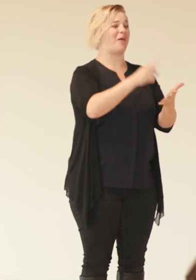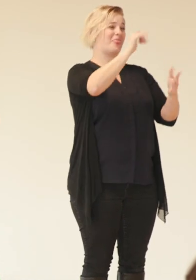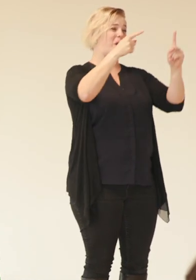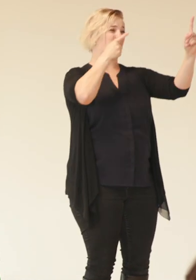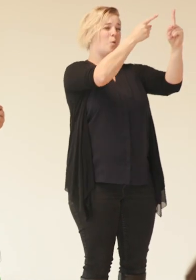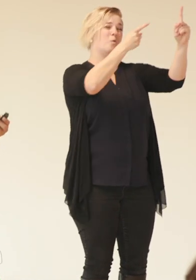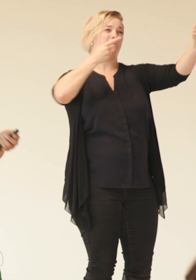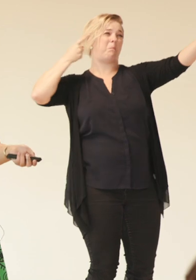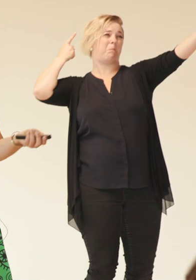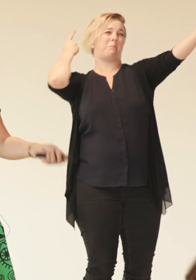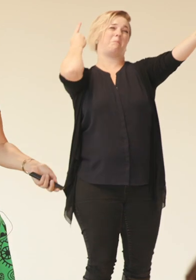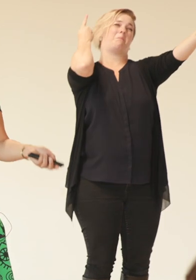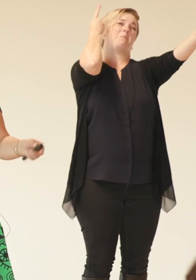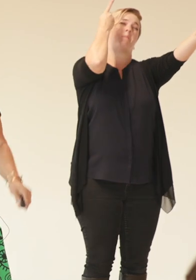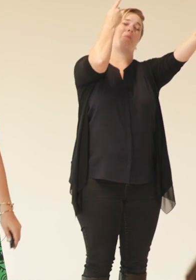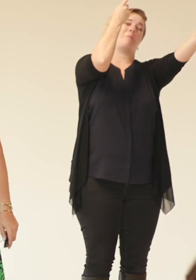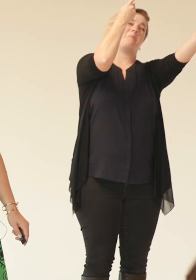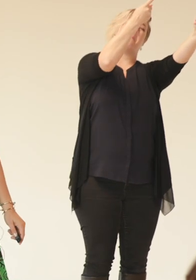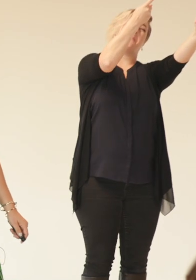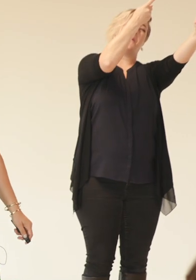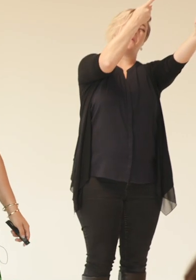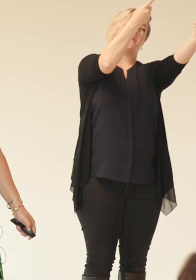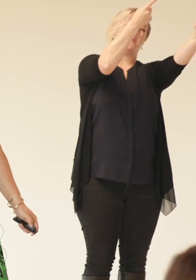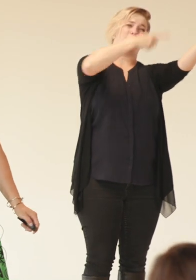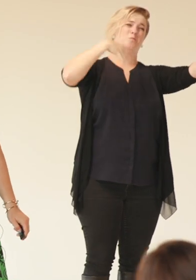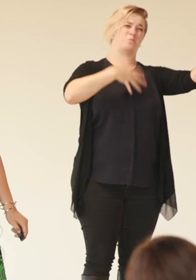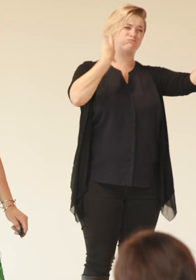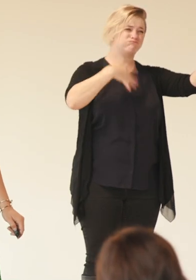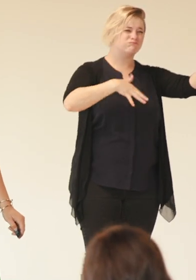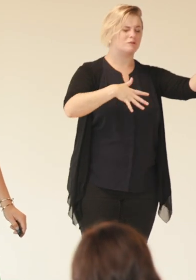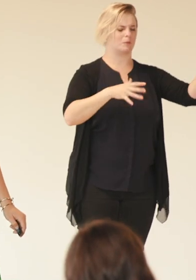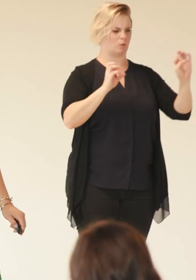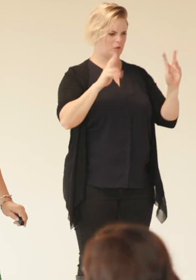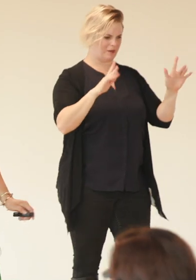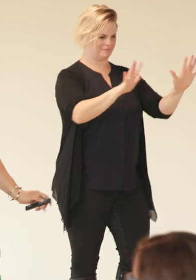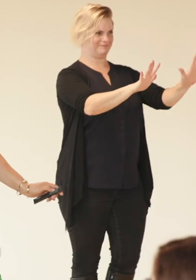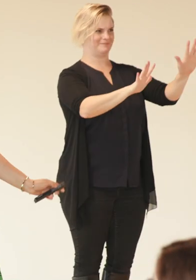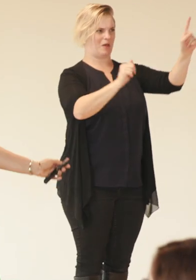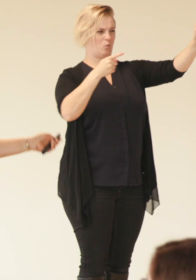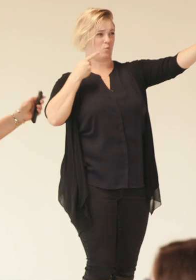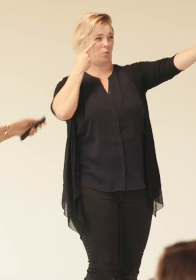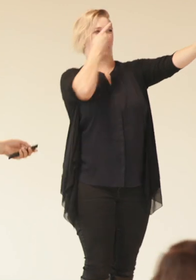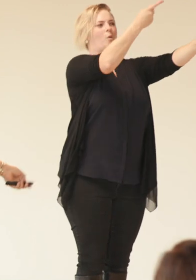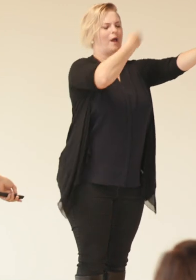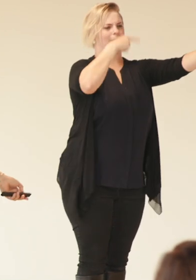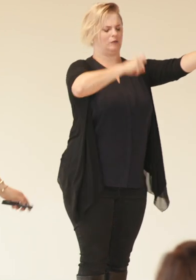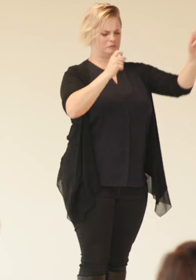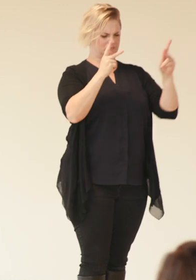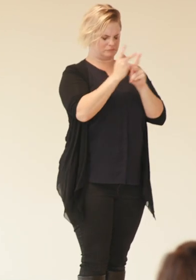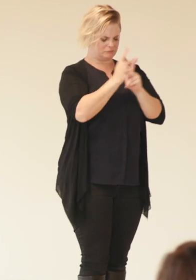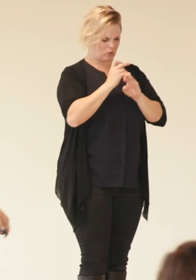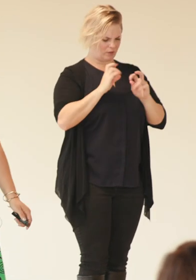I was like, you know, you're supposed to dream big. So what do I do with this? Like, where do I even start? I'm a tiny little woman from the Dominican